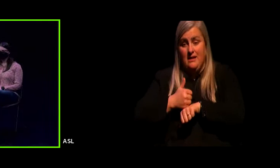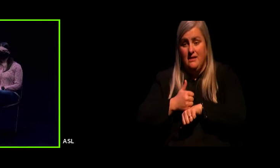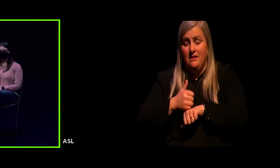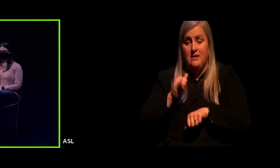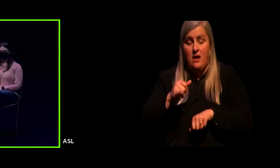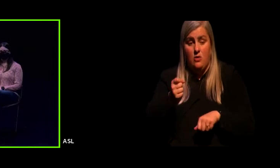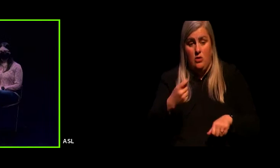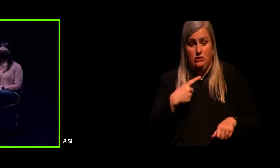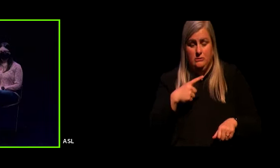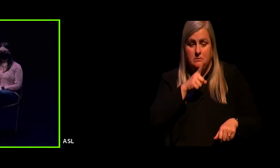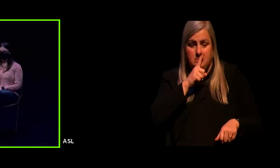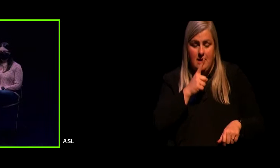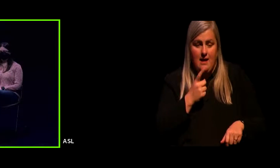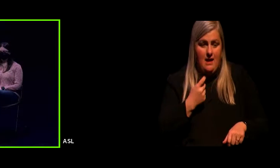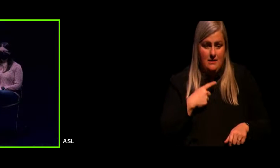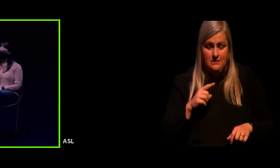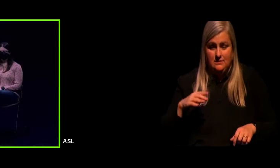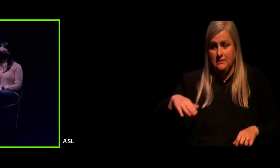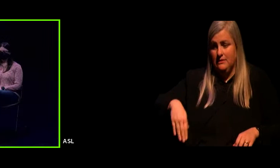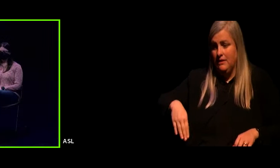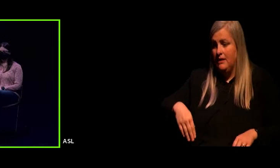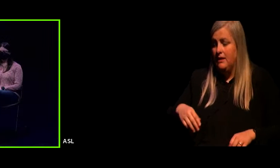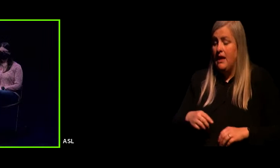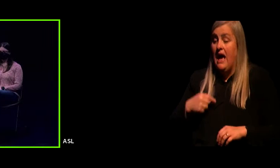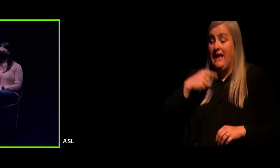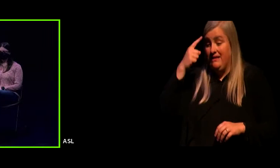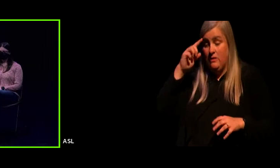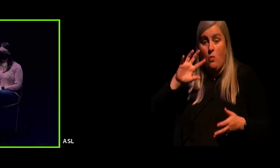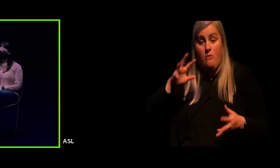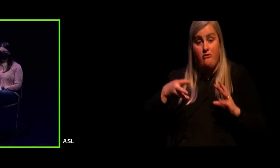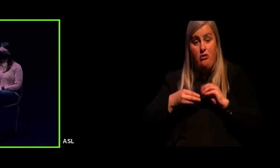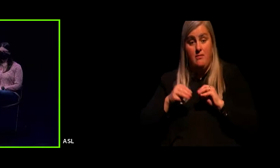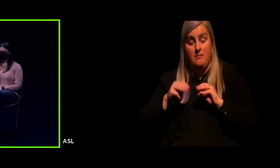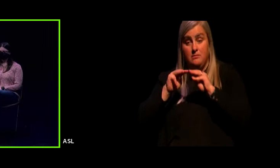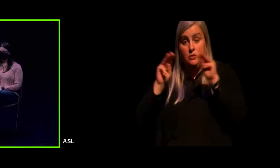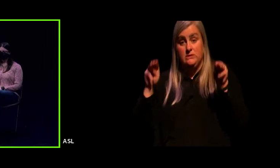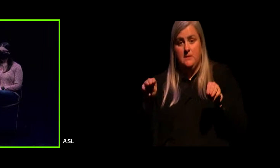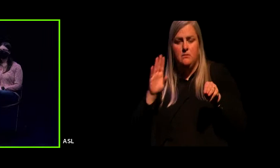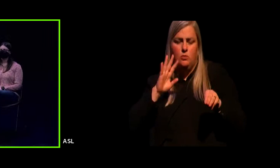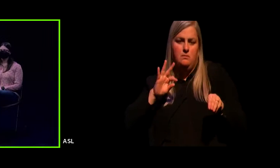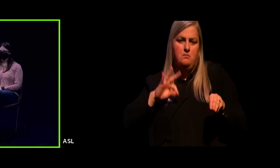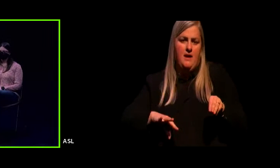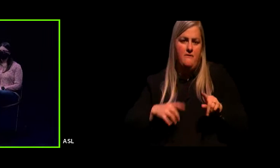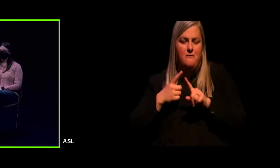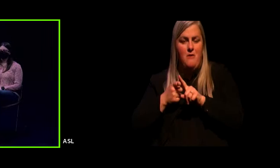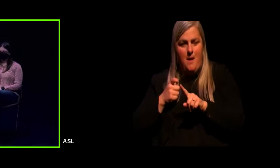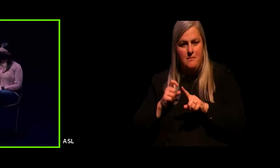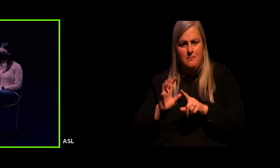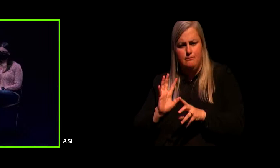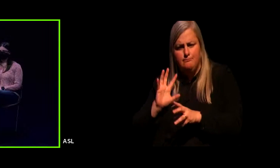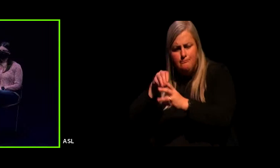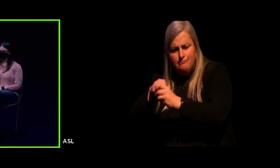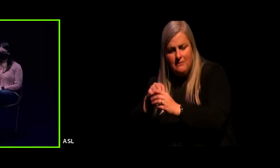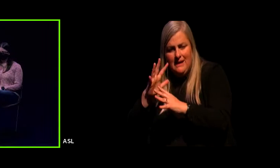asked. And I think museums overall would really benefit from having more Indigenous perspectives